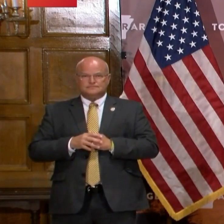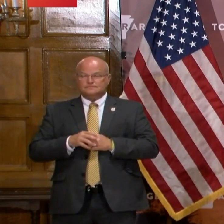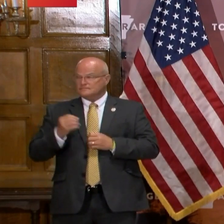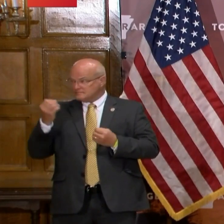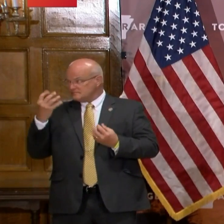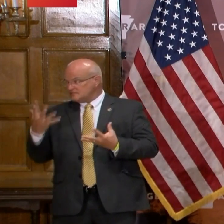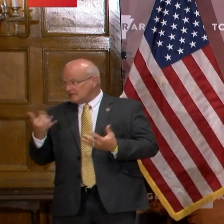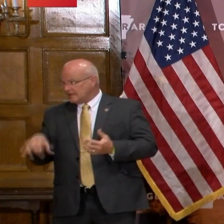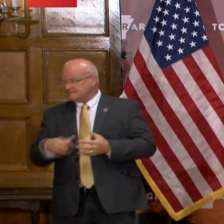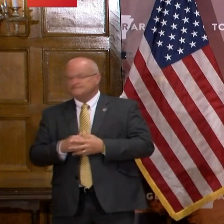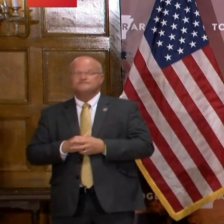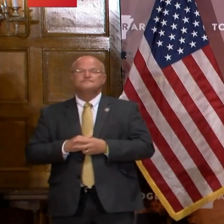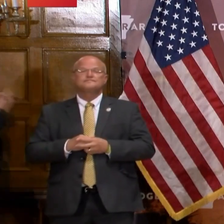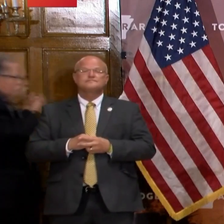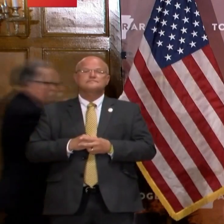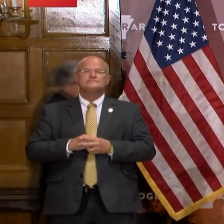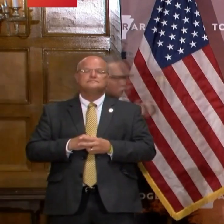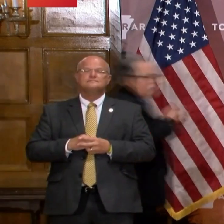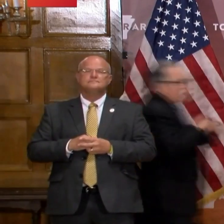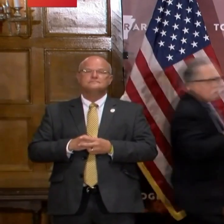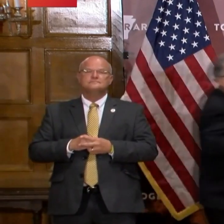Do you have any information on that?